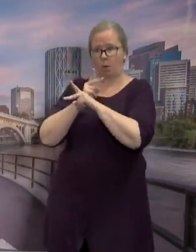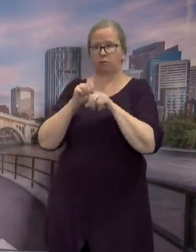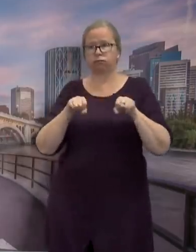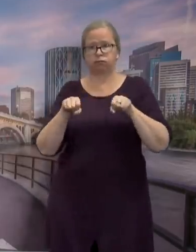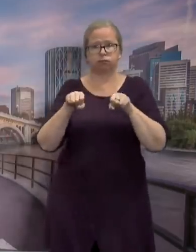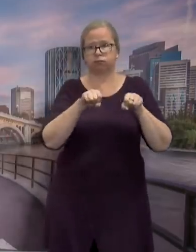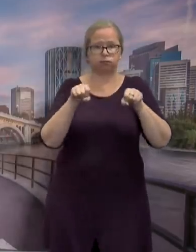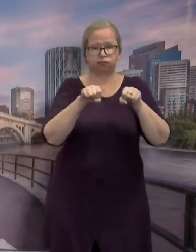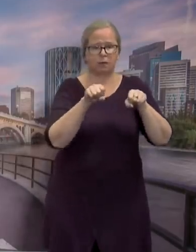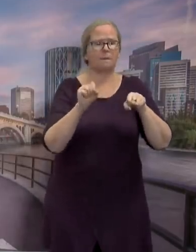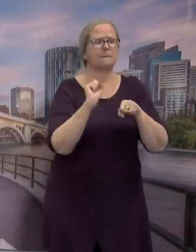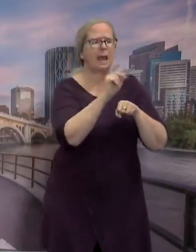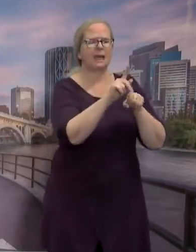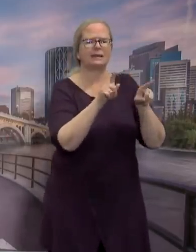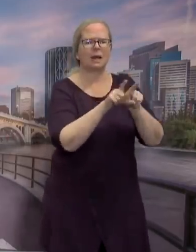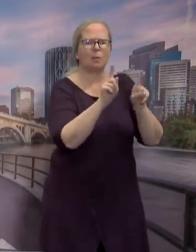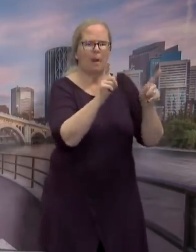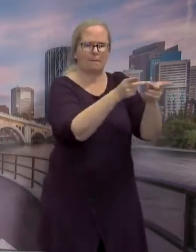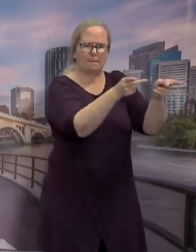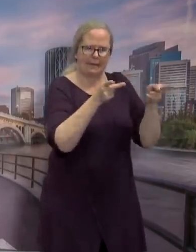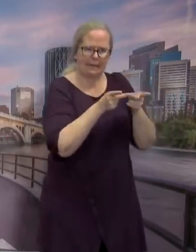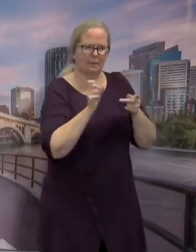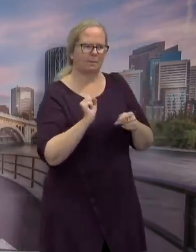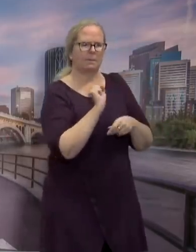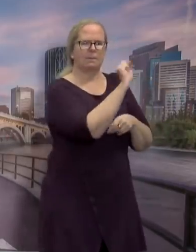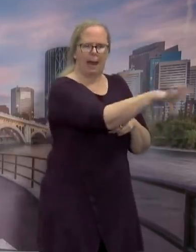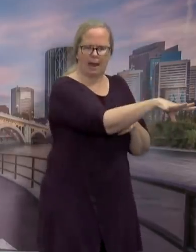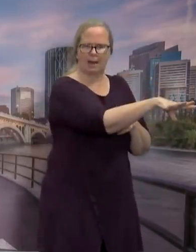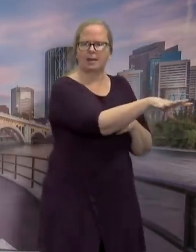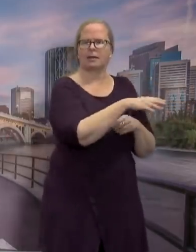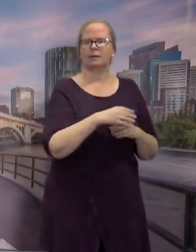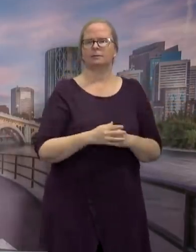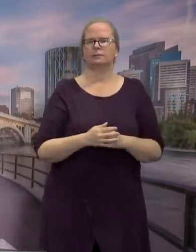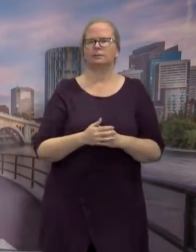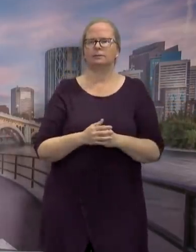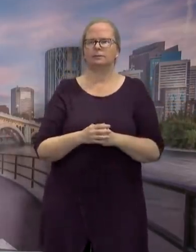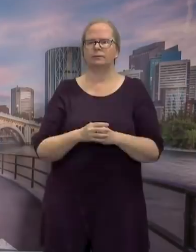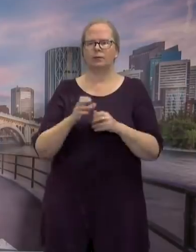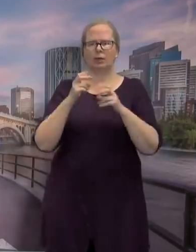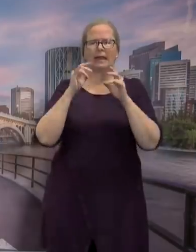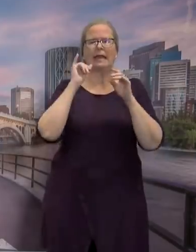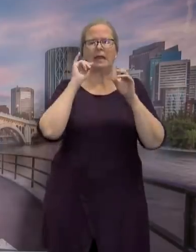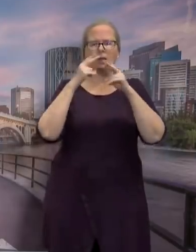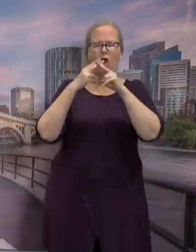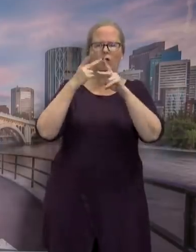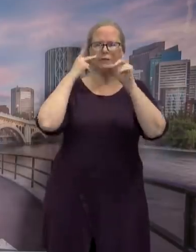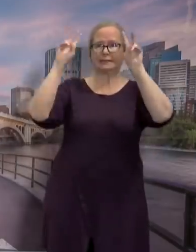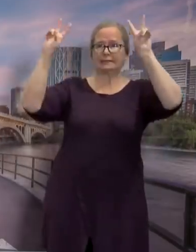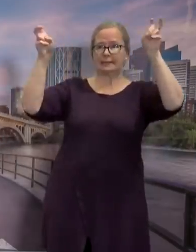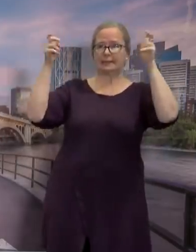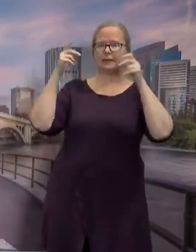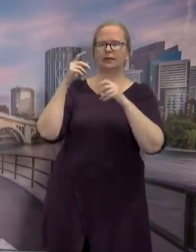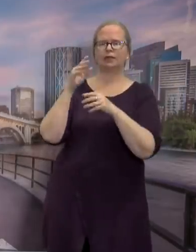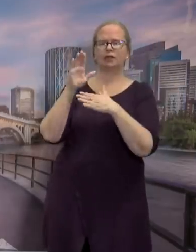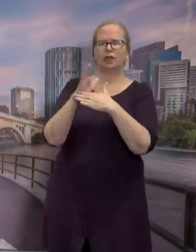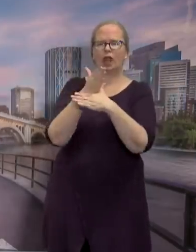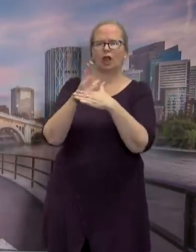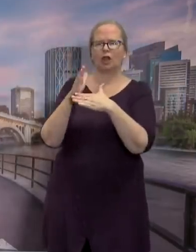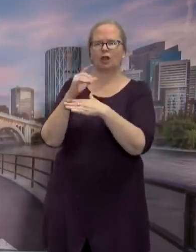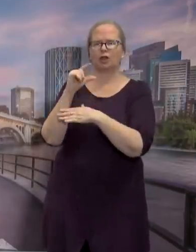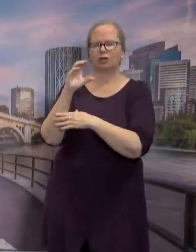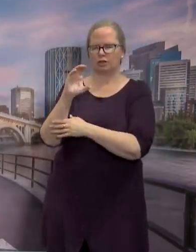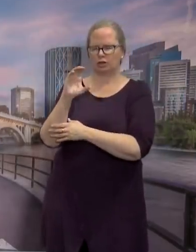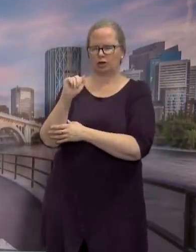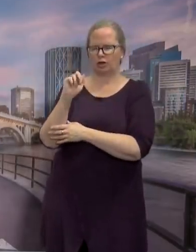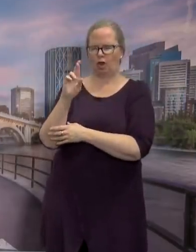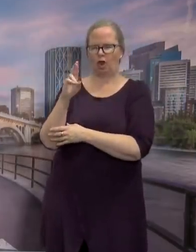opportunity now, this is new, to use share and go zones. Those little curbside parkings that we used to use for the small car to go smart